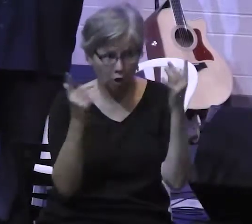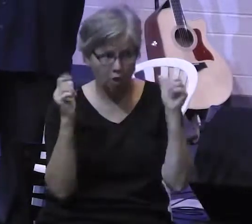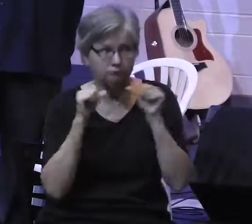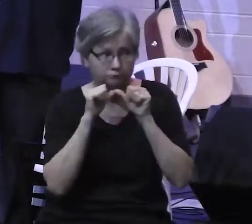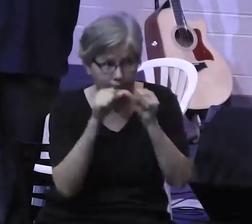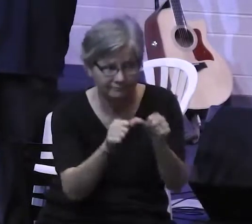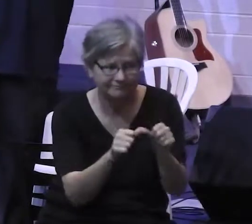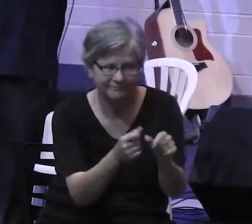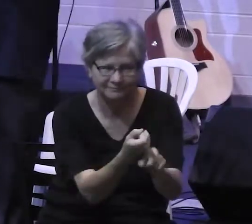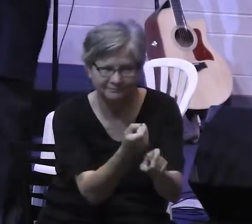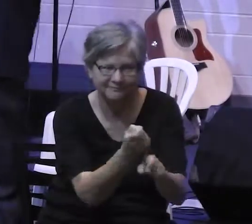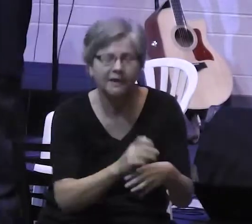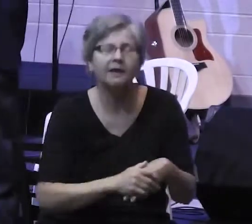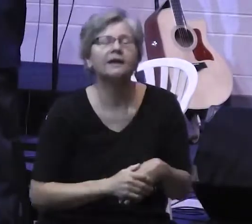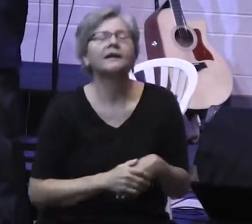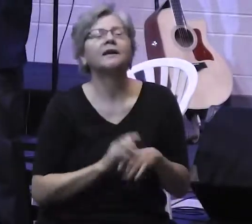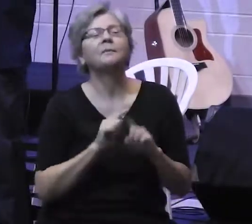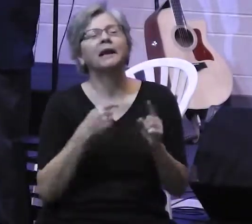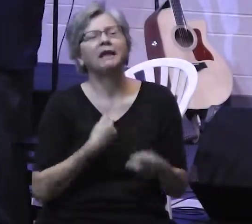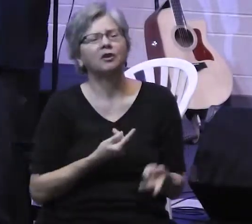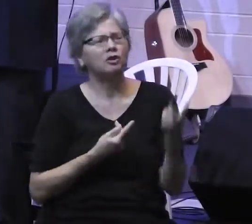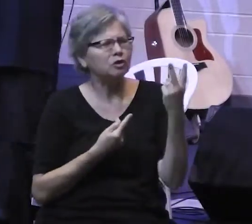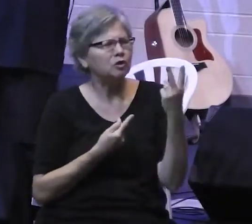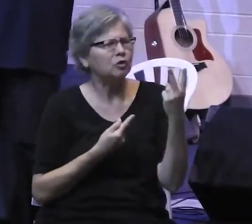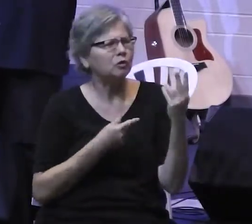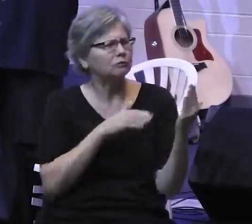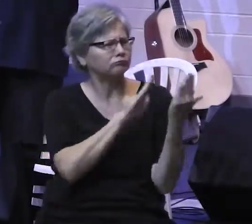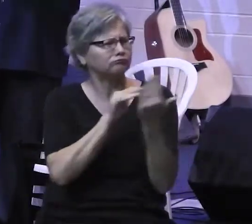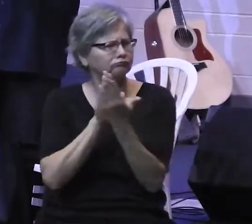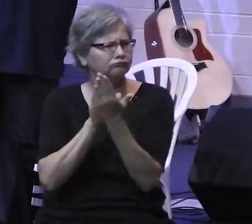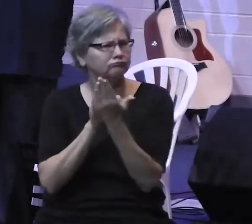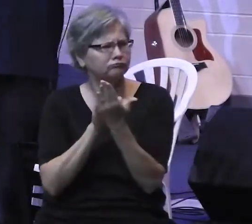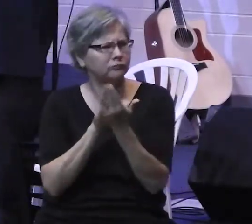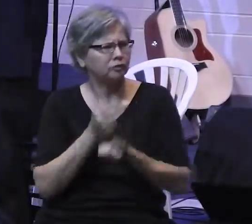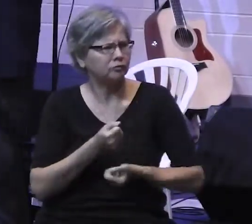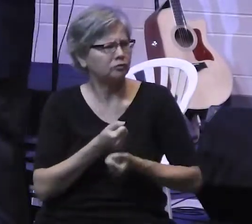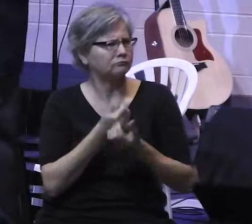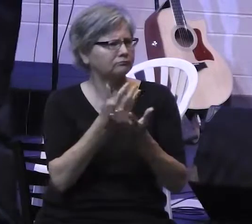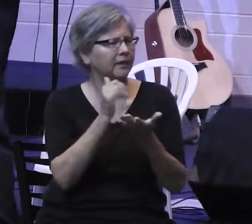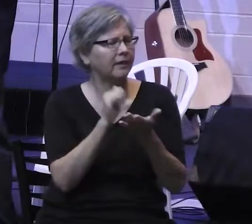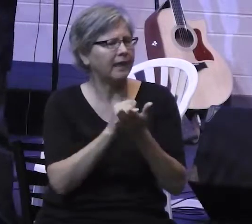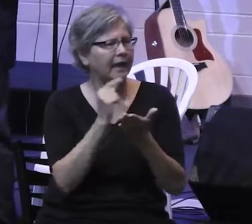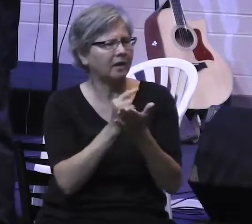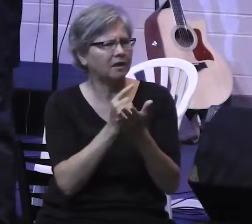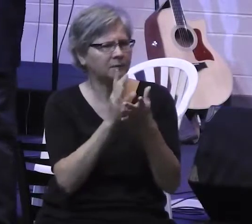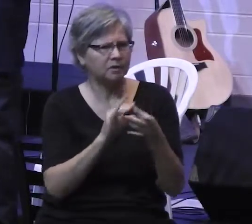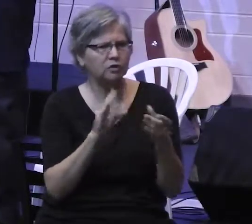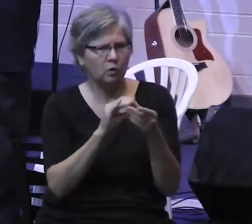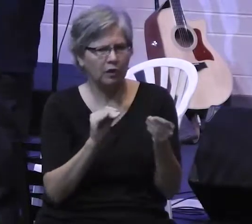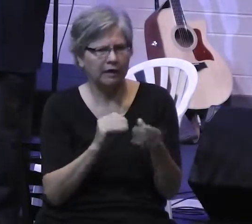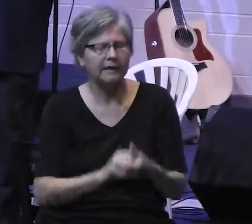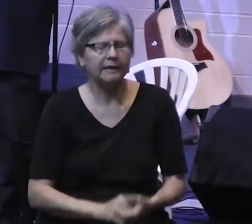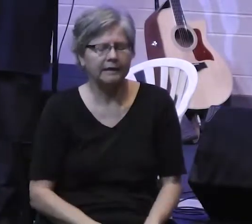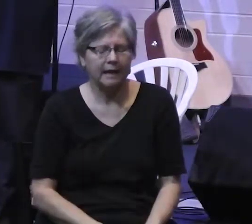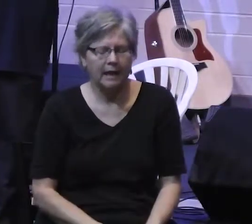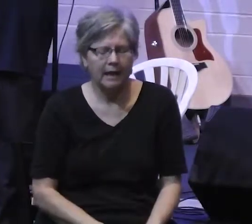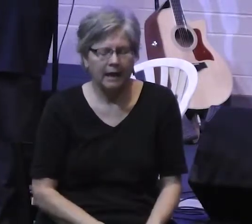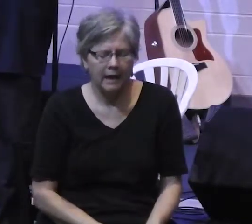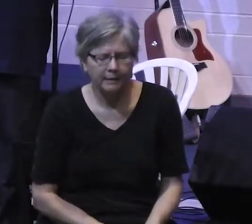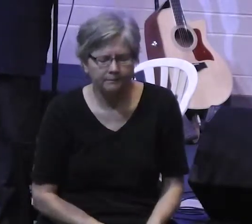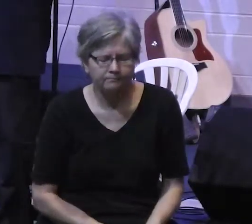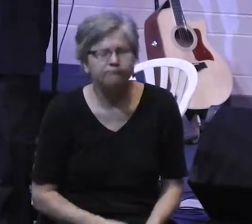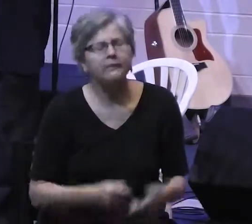But we're going to look at sort of two versions, two tellings, two ways of sharing the gospel story. And I have found in